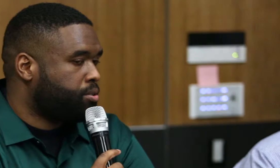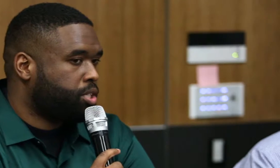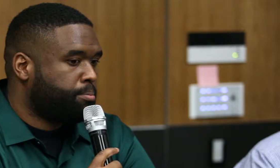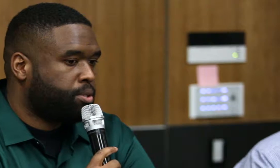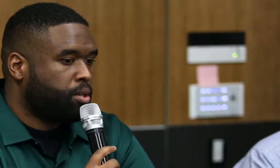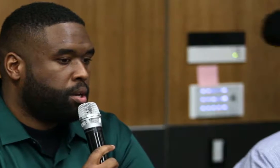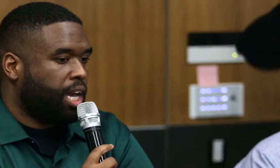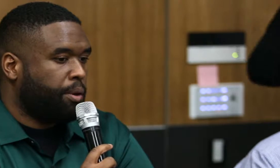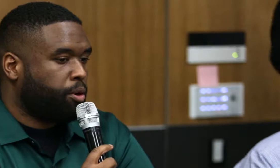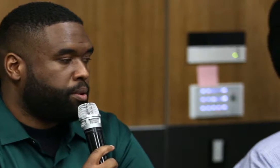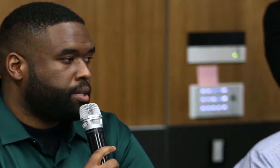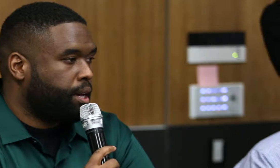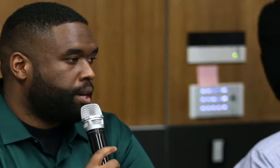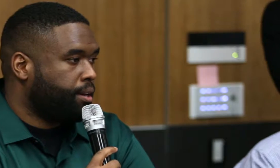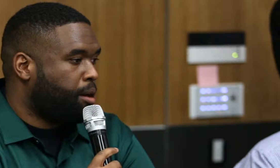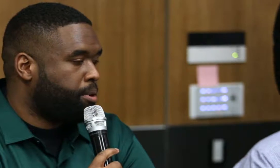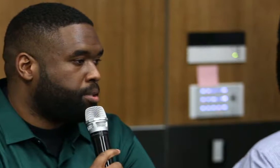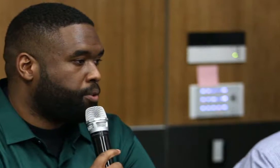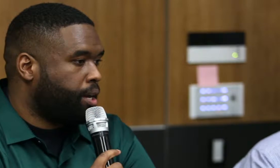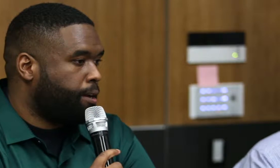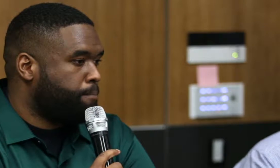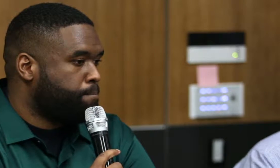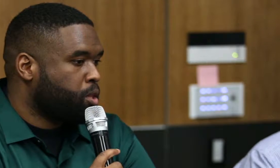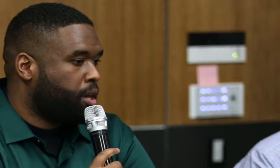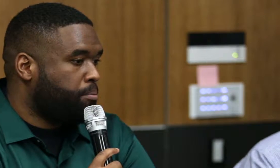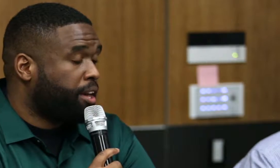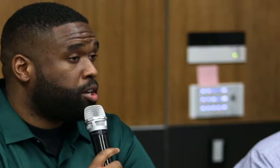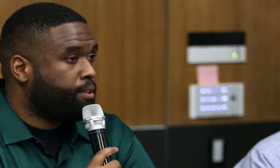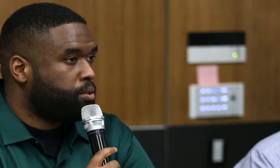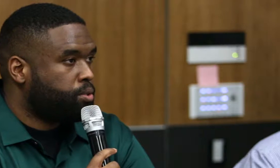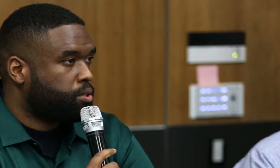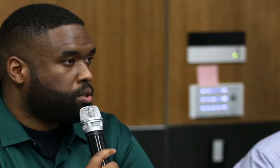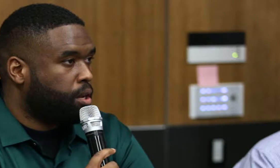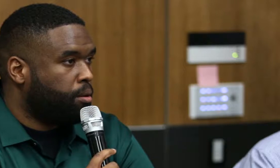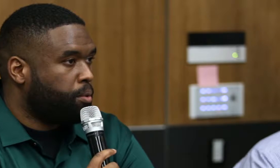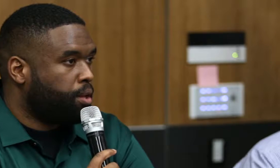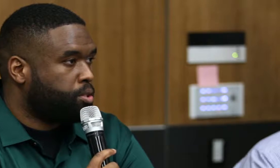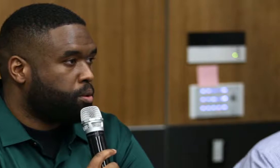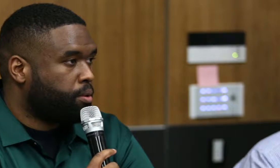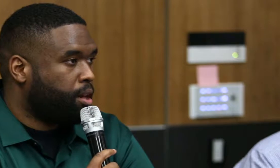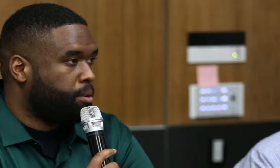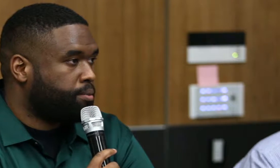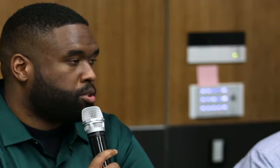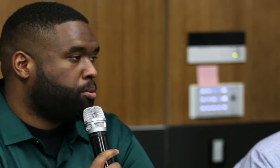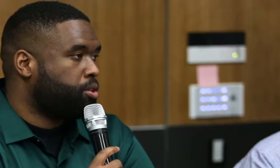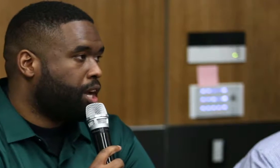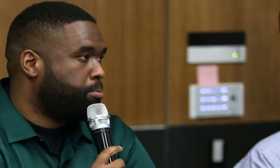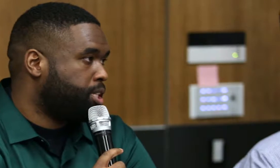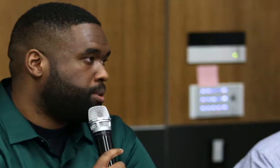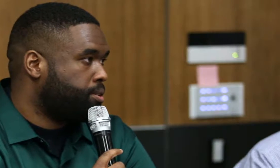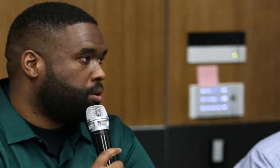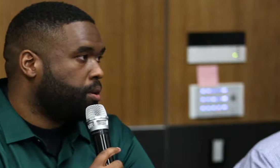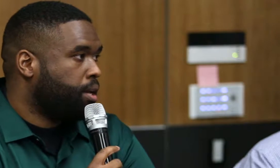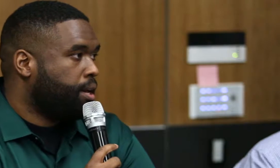for internships. We work with companies for mock interviews. We also work with companies for supported